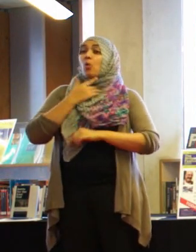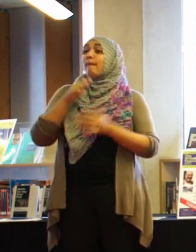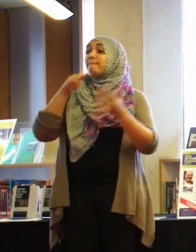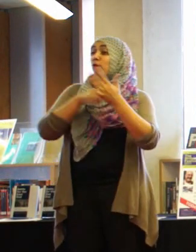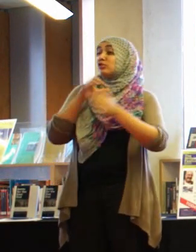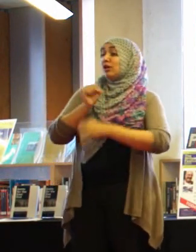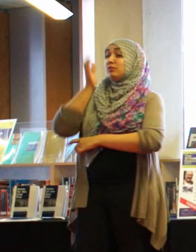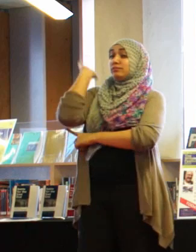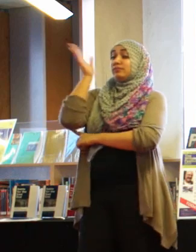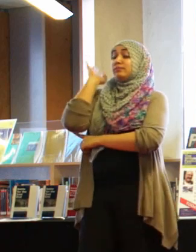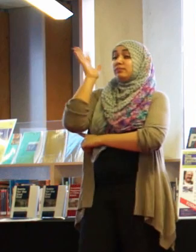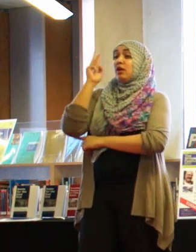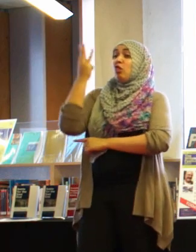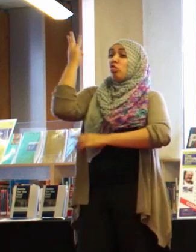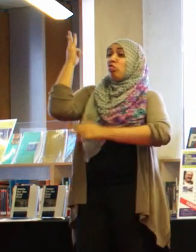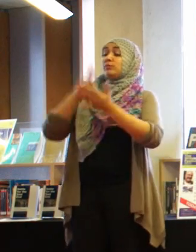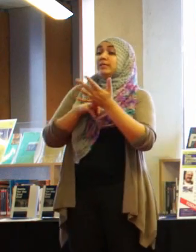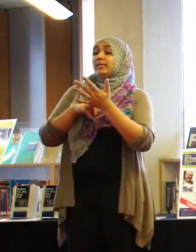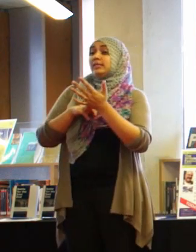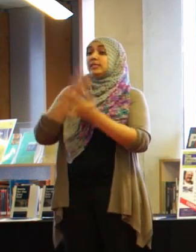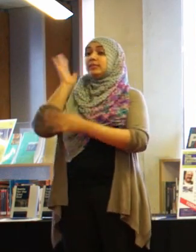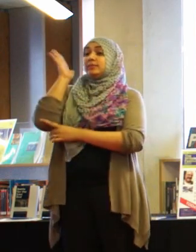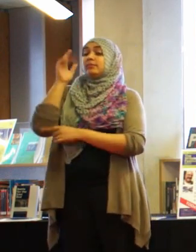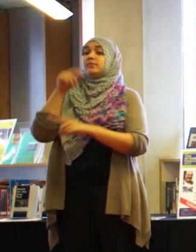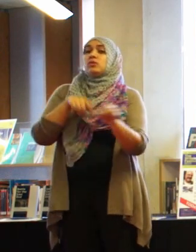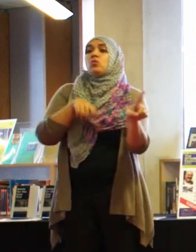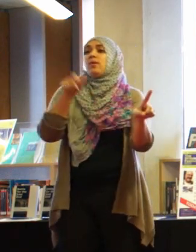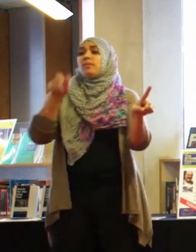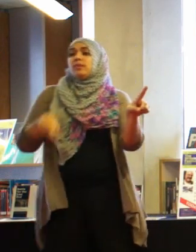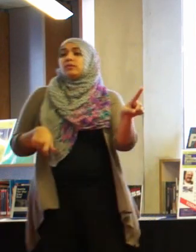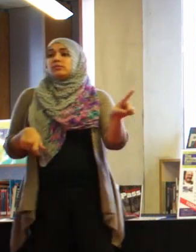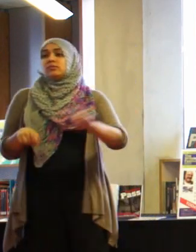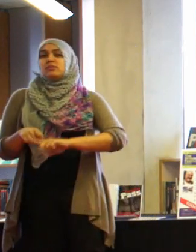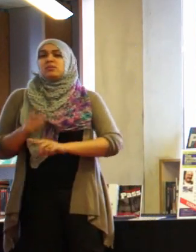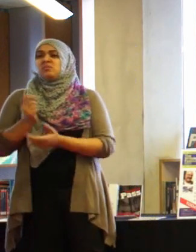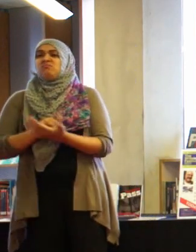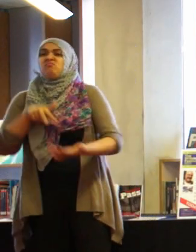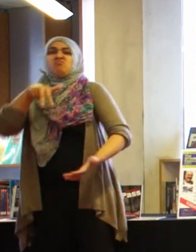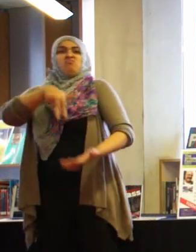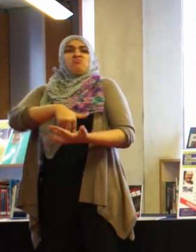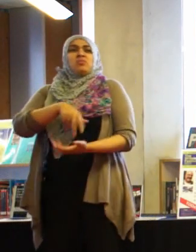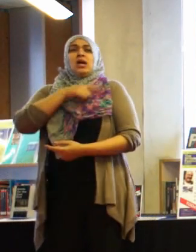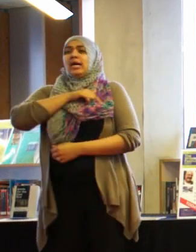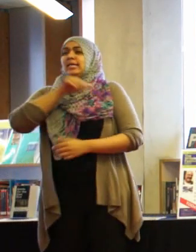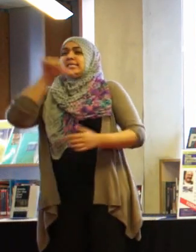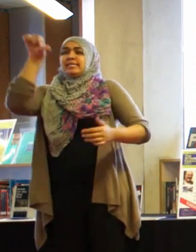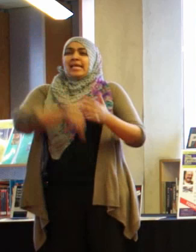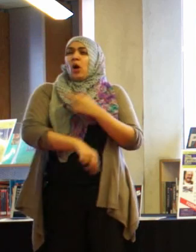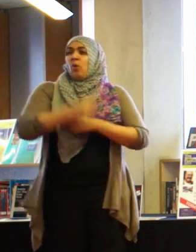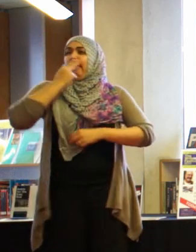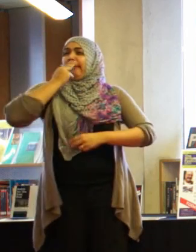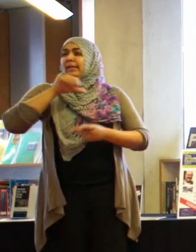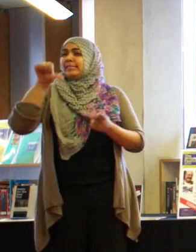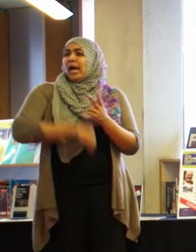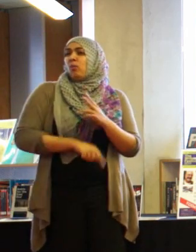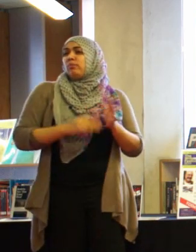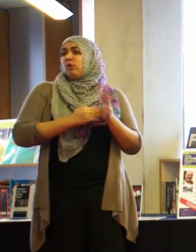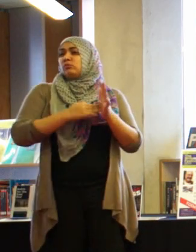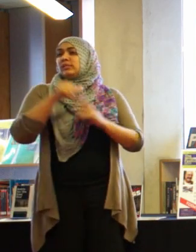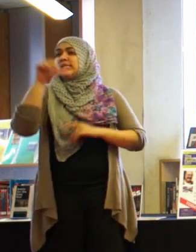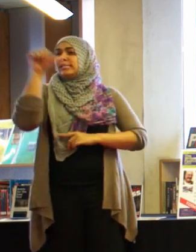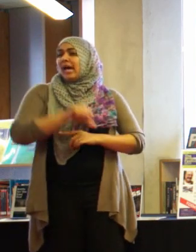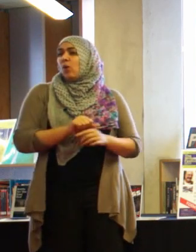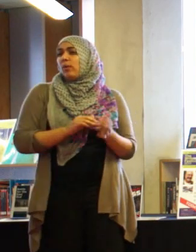his speech, somebody in the room stands up and shouts out, "Down with Mosley, down with Mussolini, down with Hitler, fascism means hunger and